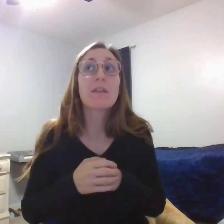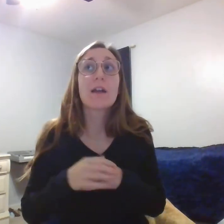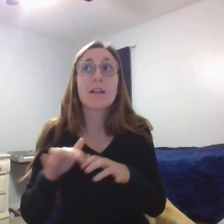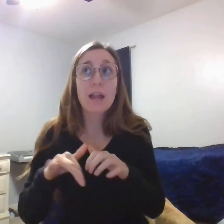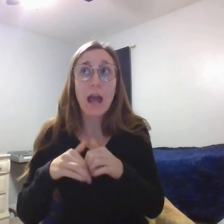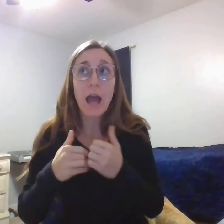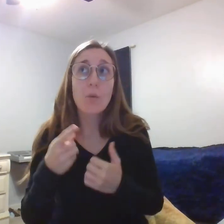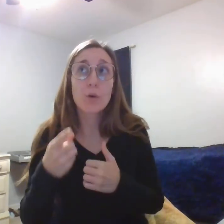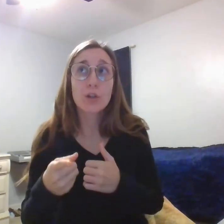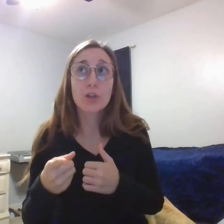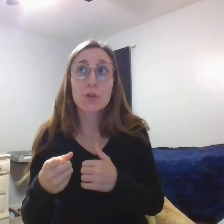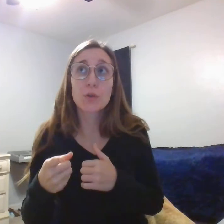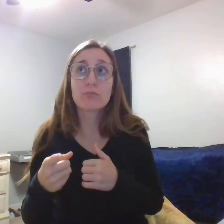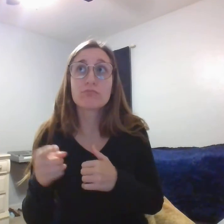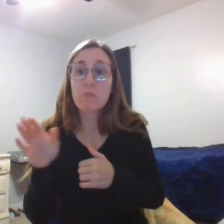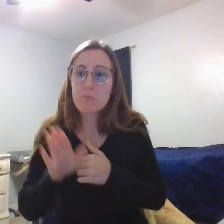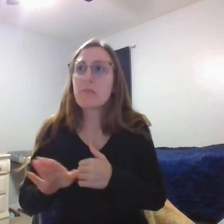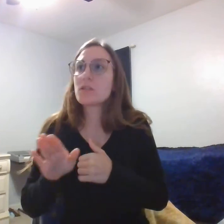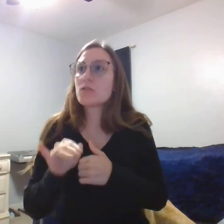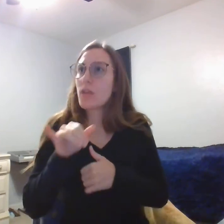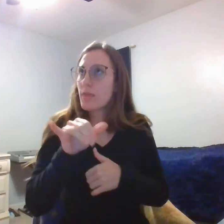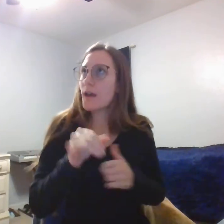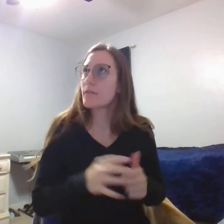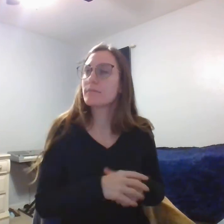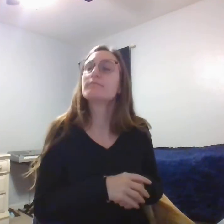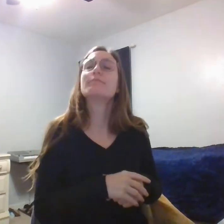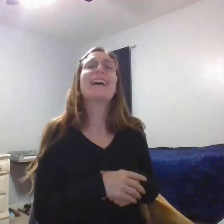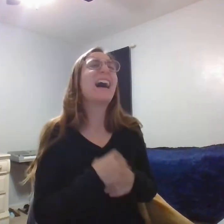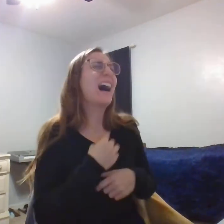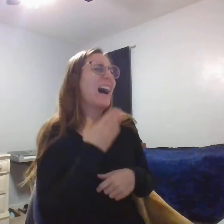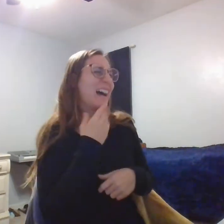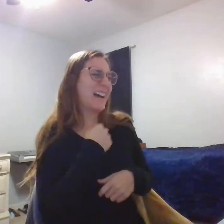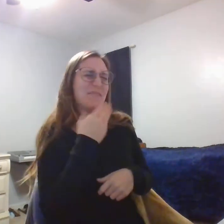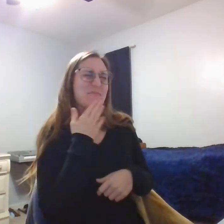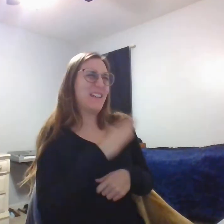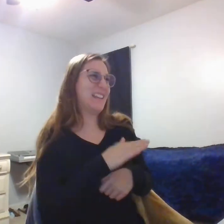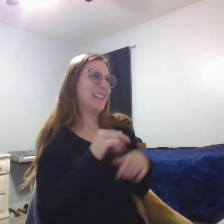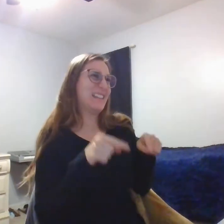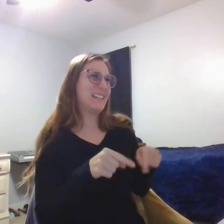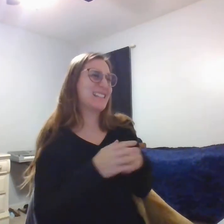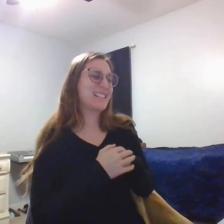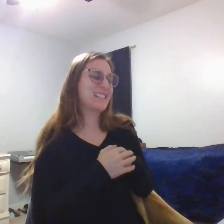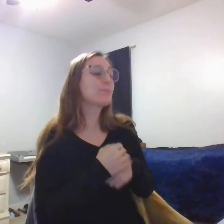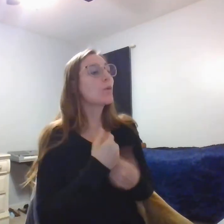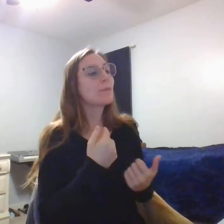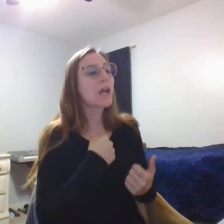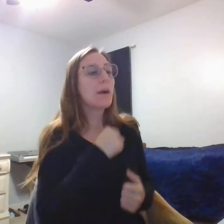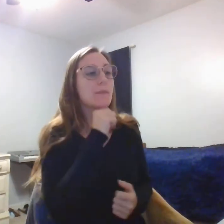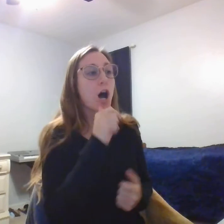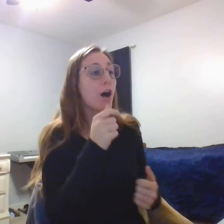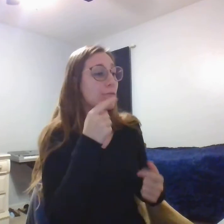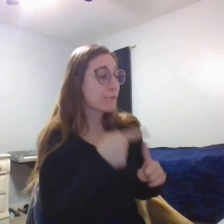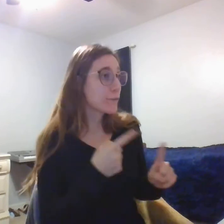I'm really bad at this. No, you're doing great. Well, I'm not from here, obviously. I'm from Atlanta. I think me being